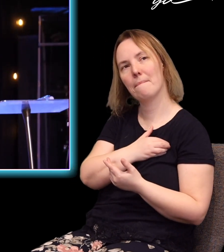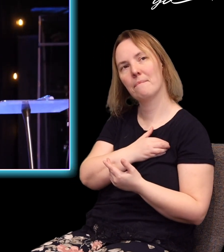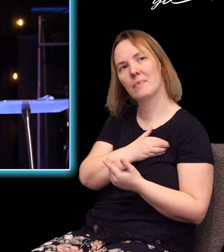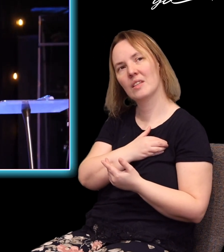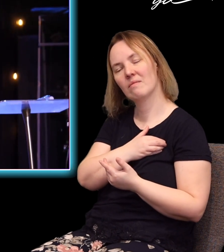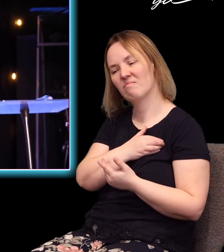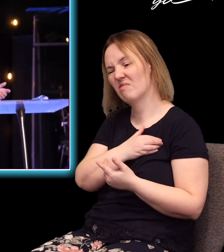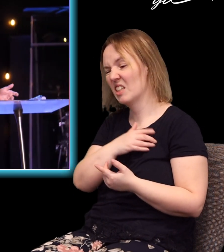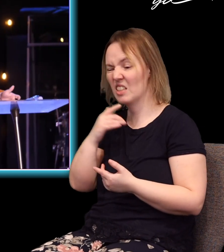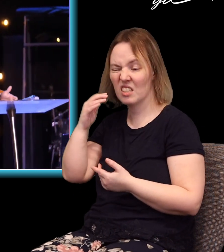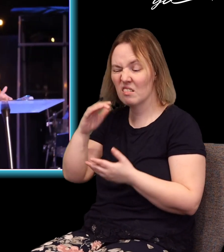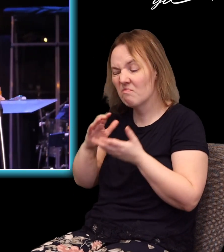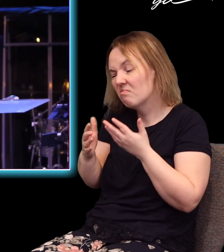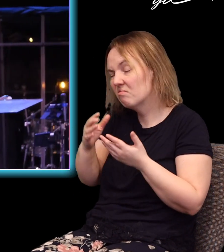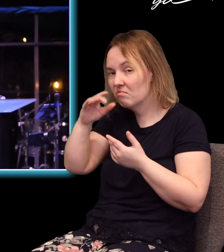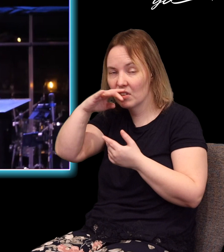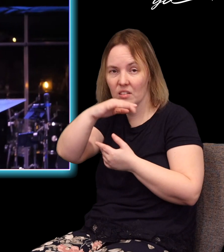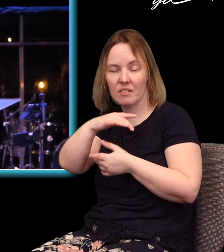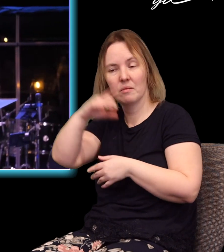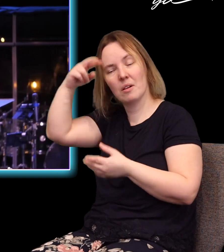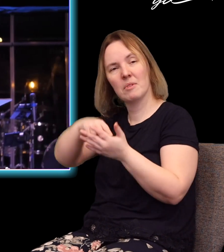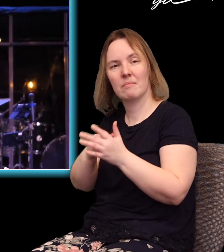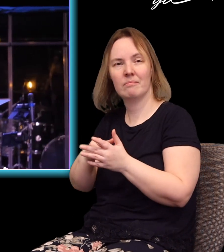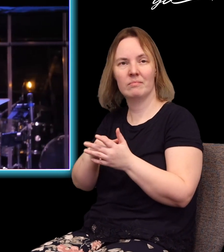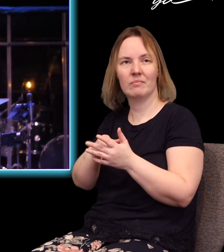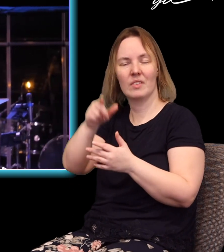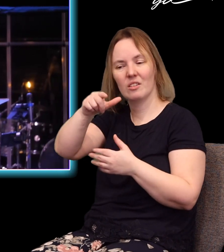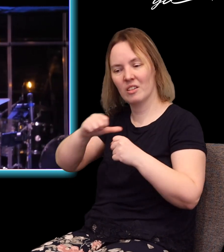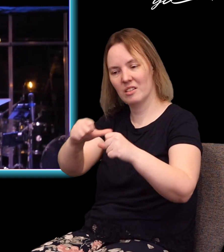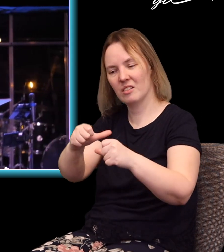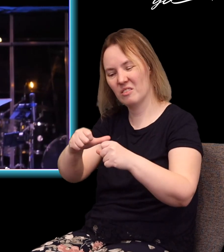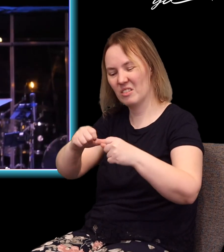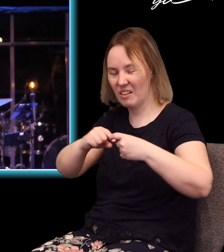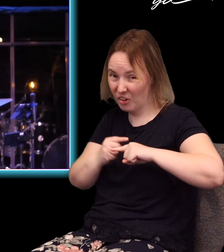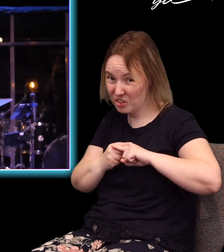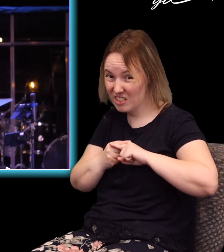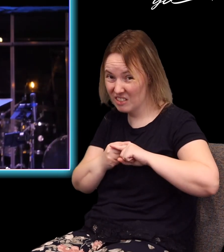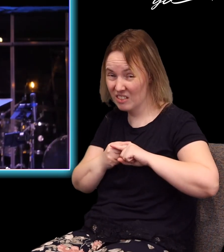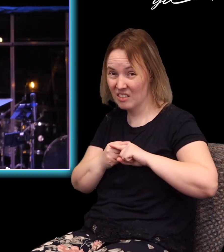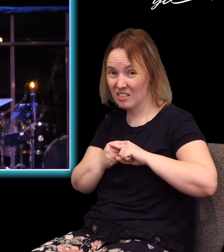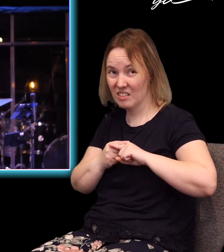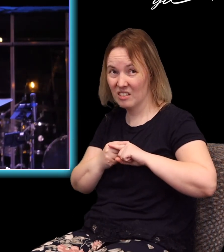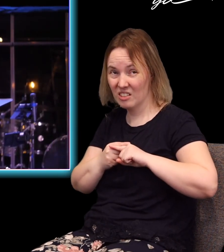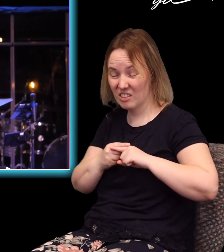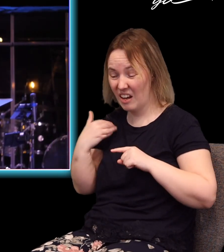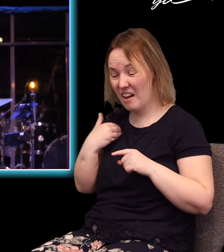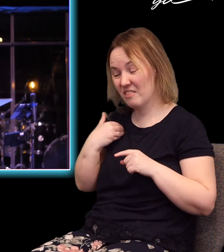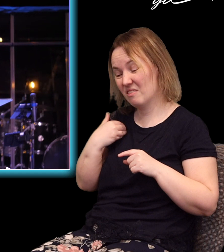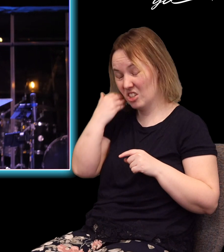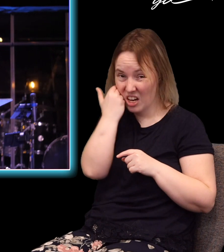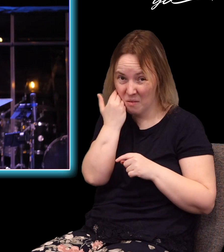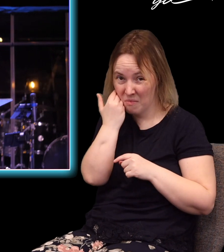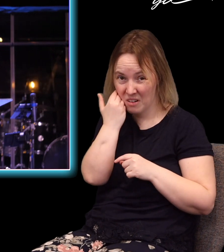soul can still be a bit of a mess. And what I mean by that is that you can still have hurts. You can still